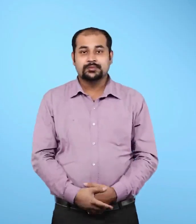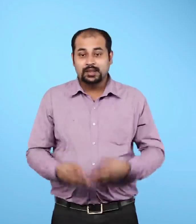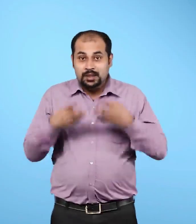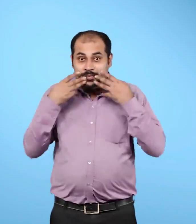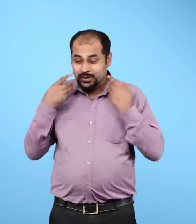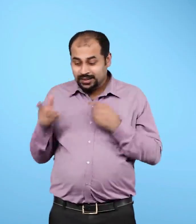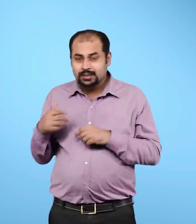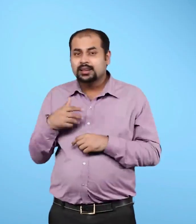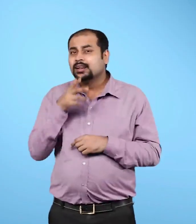Cat 2 is saying,